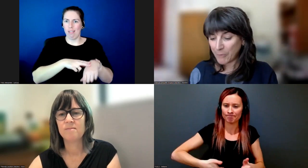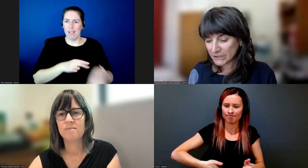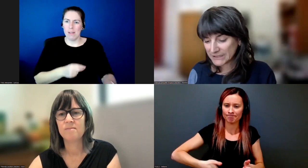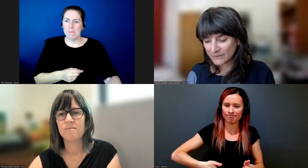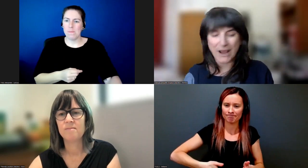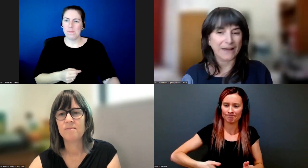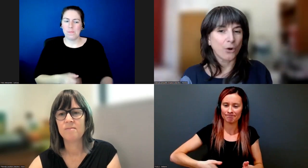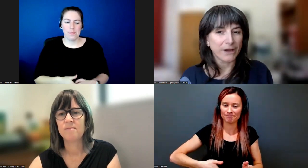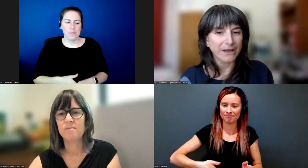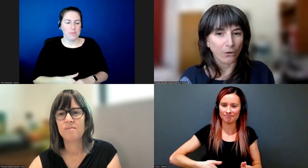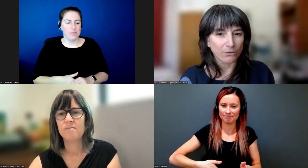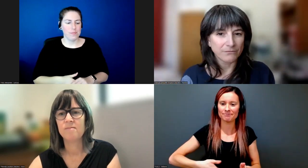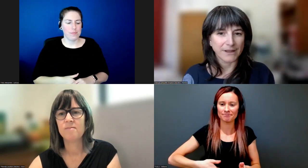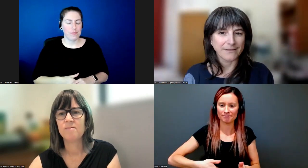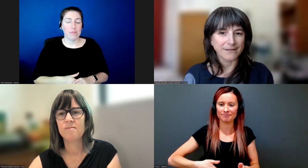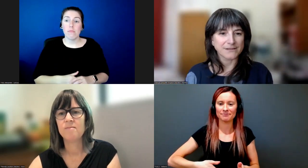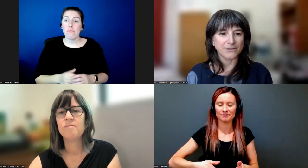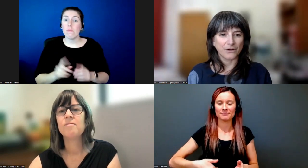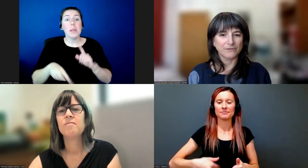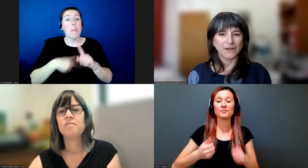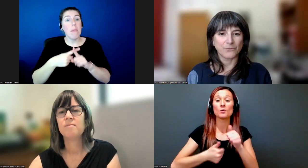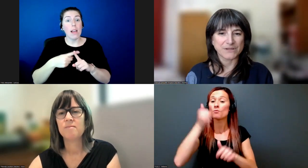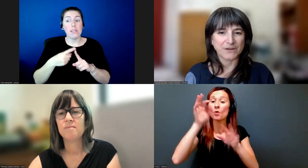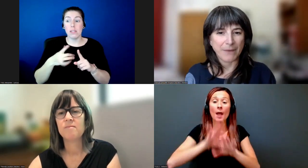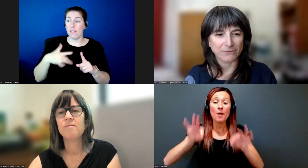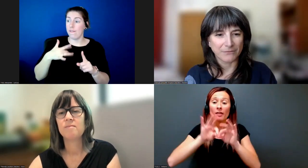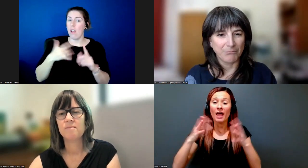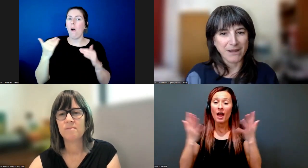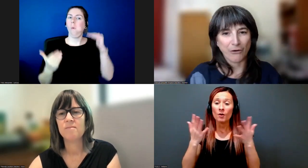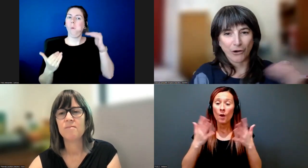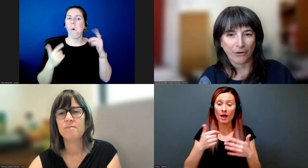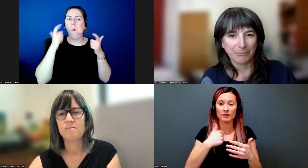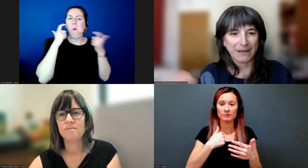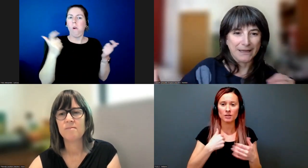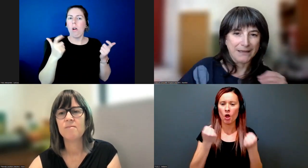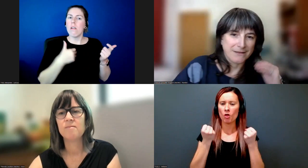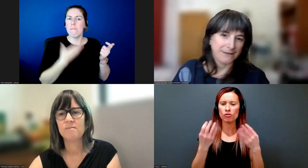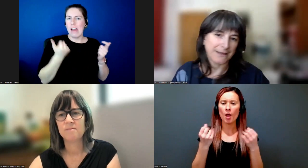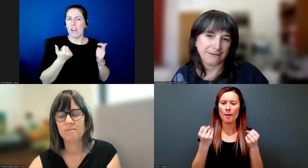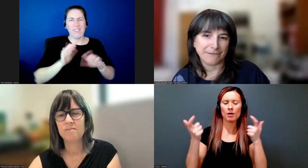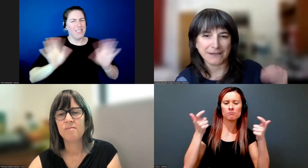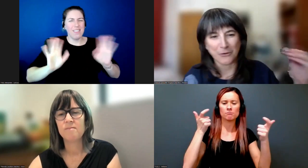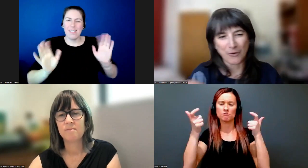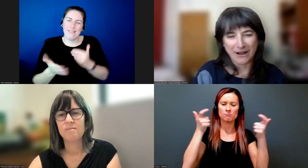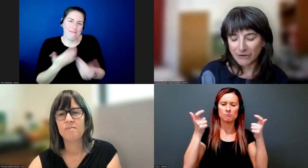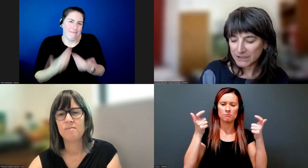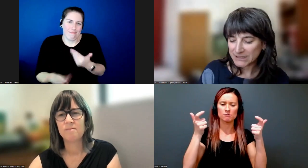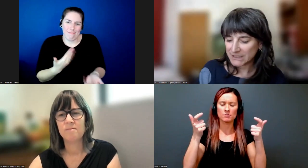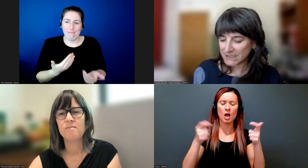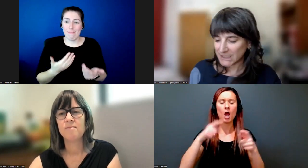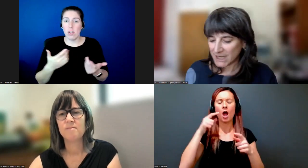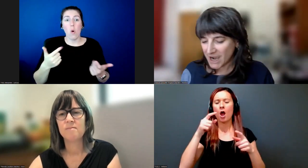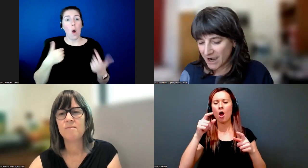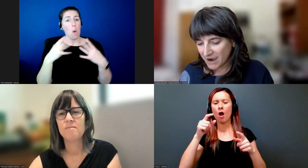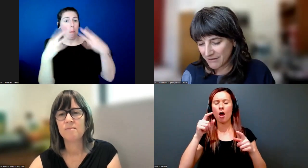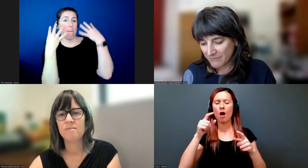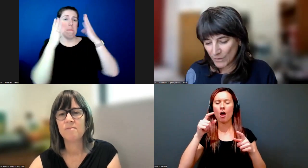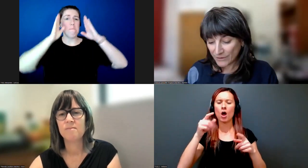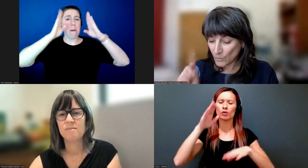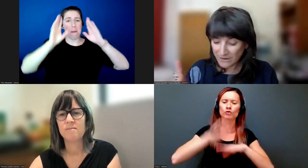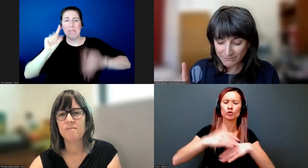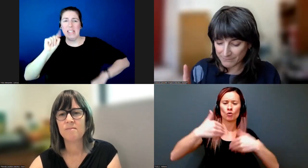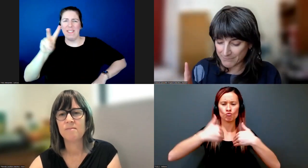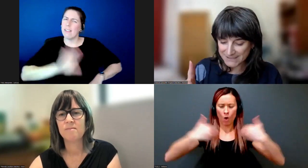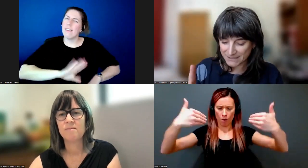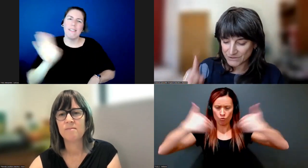Most importantly, we had no ego in this, it wasn't about me or her being in the TV or whatever. Mm-hmm. We